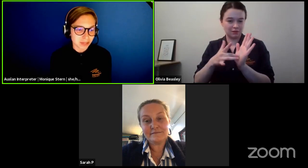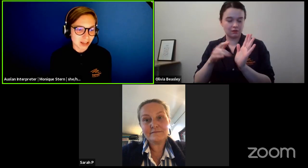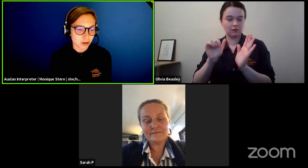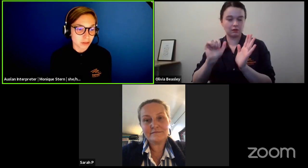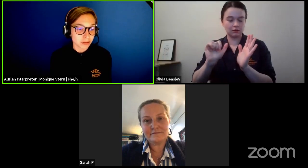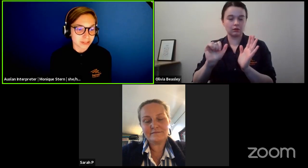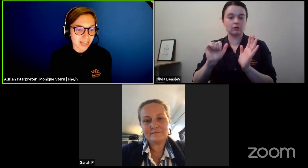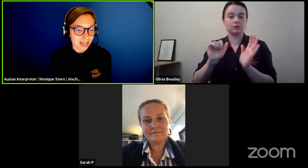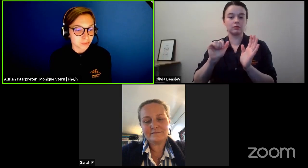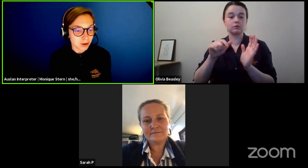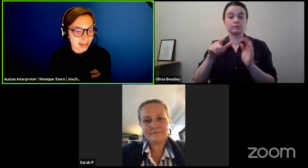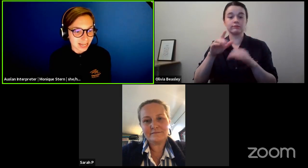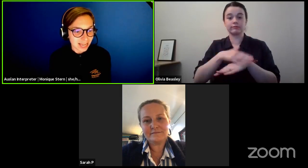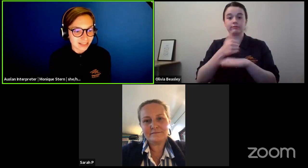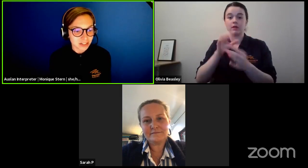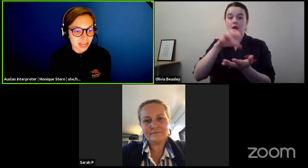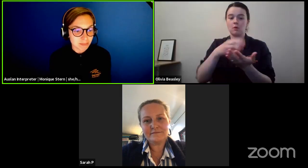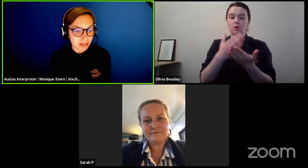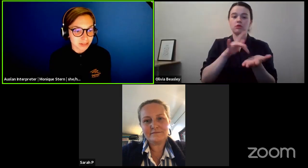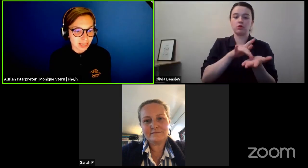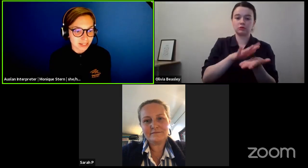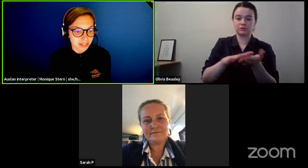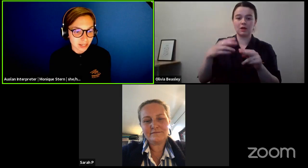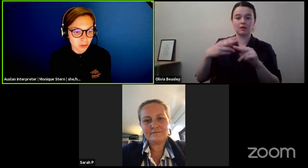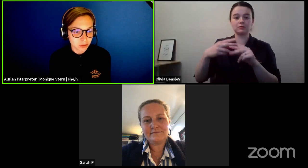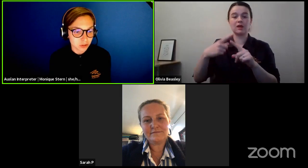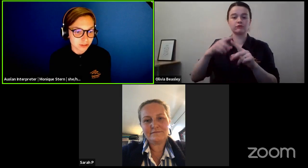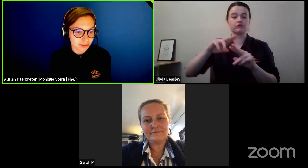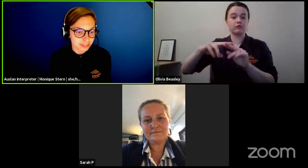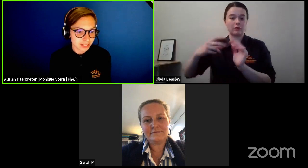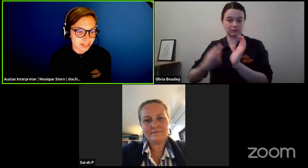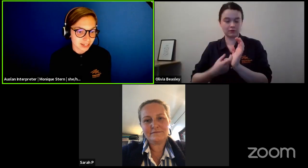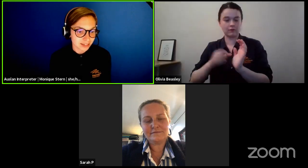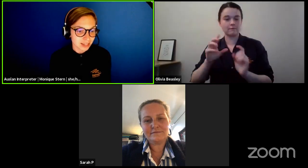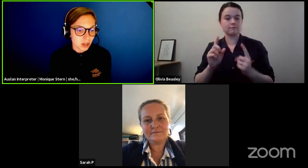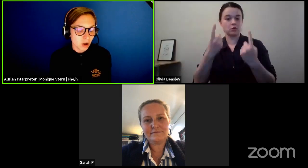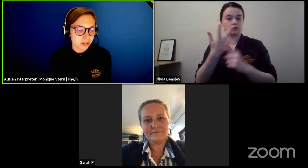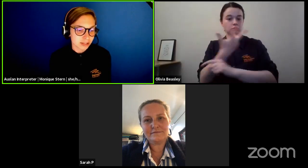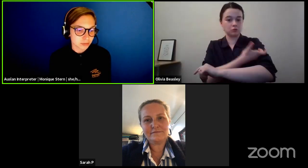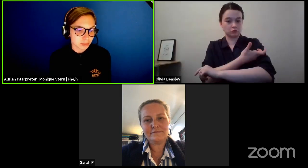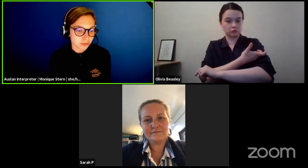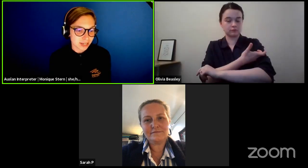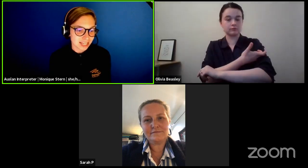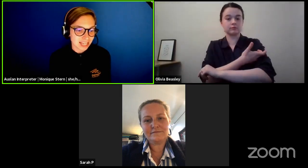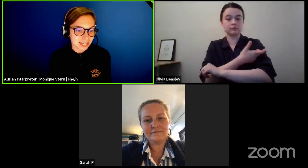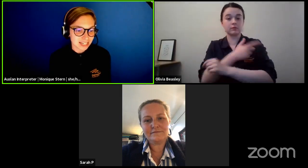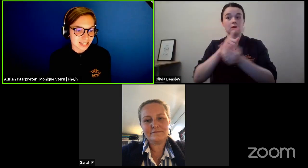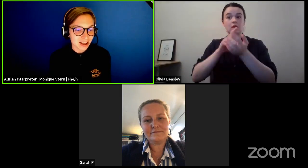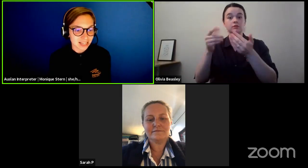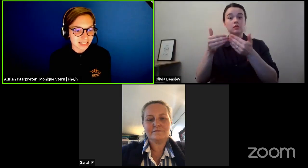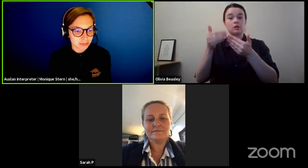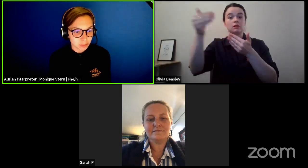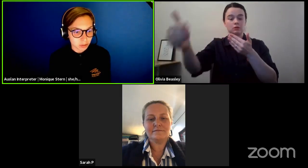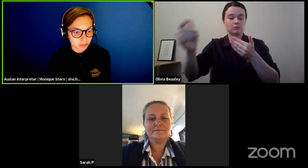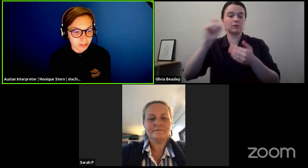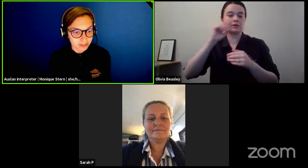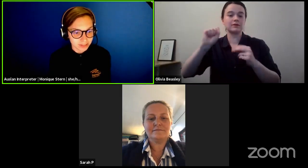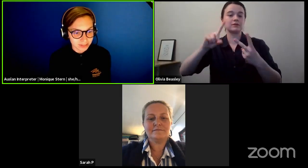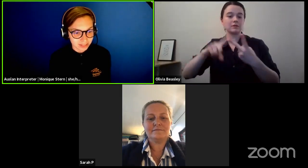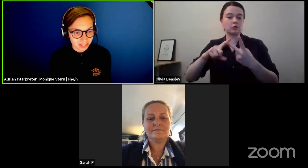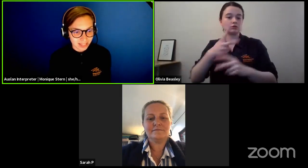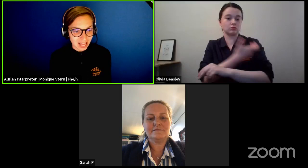which will be on Thursday and Friday at the JML Centre, or the John Lovett Centre, on level 3 in our East